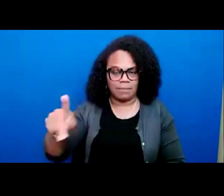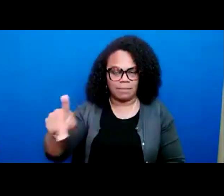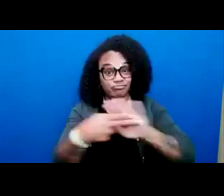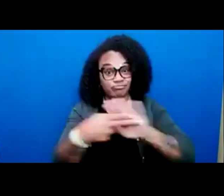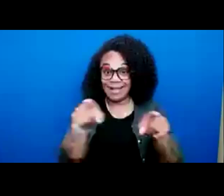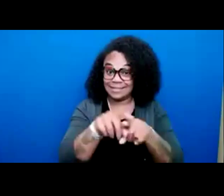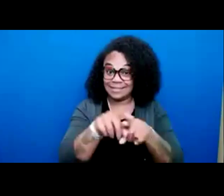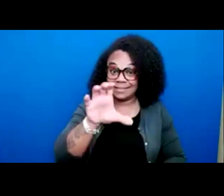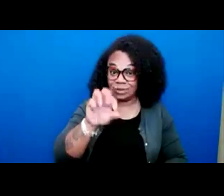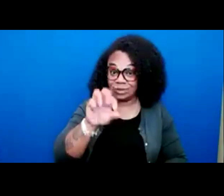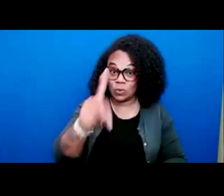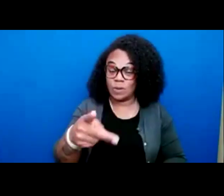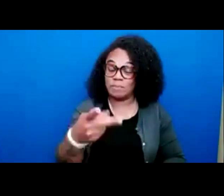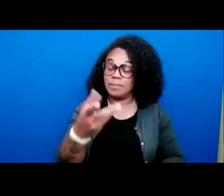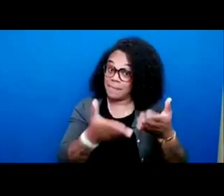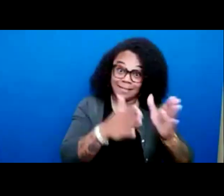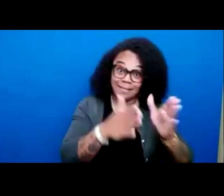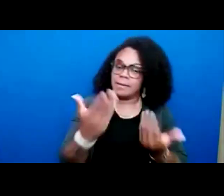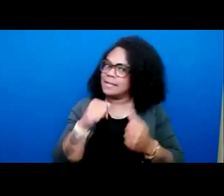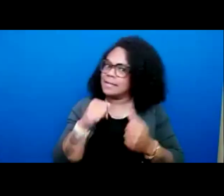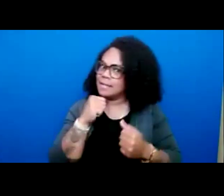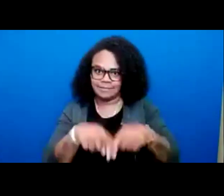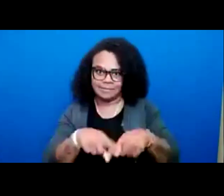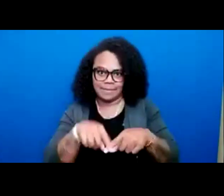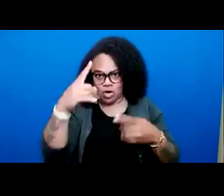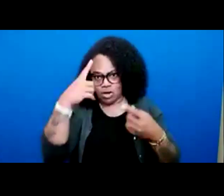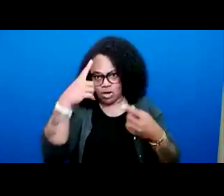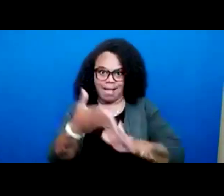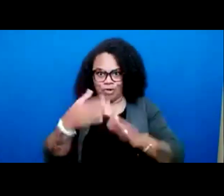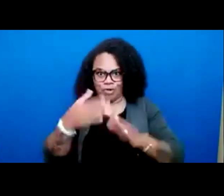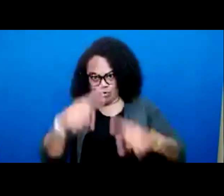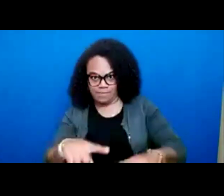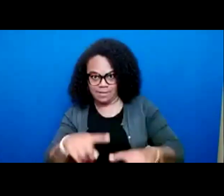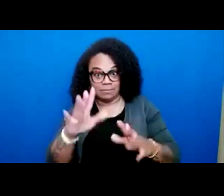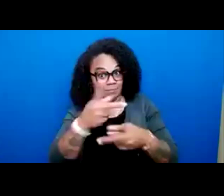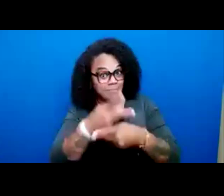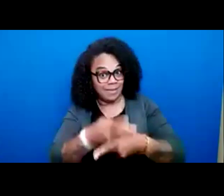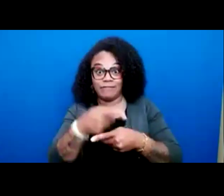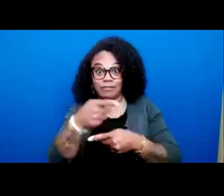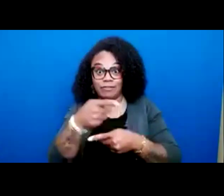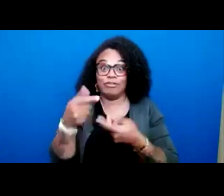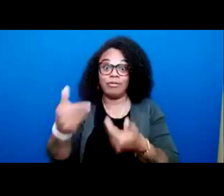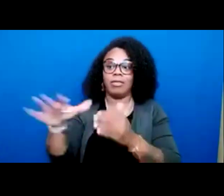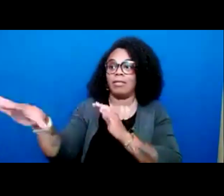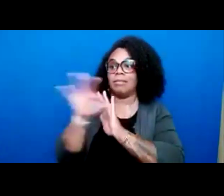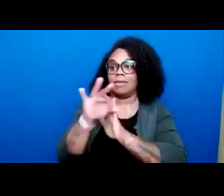the operating agreement. So be very careful about going online and plucking an operating agreement from LegalZoom